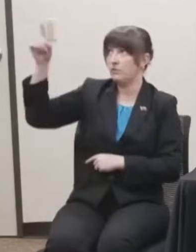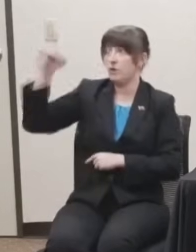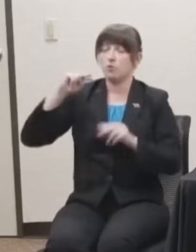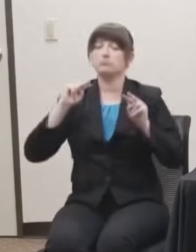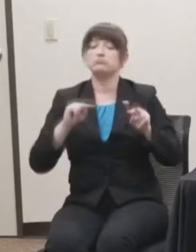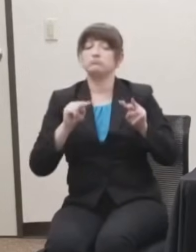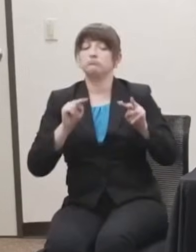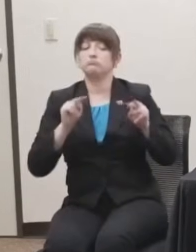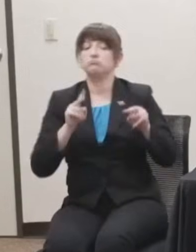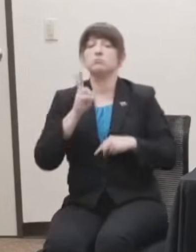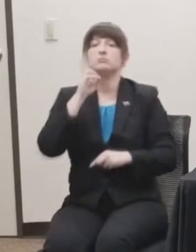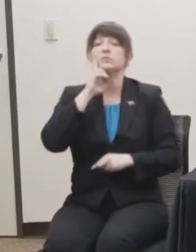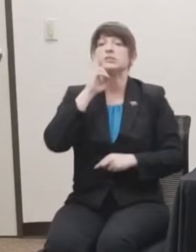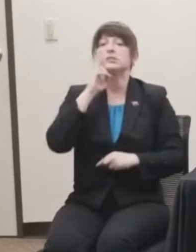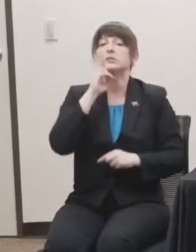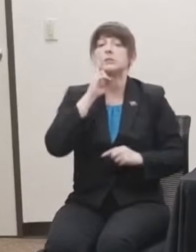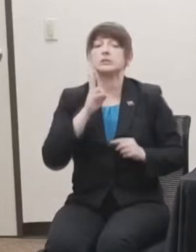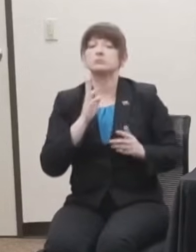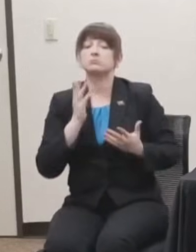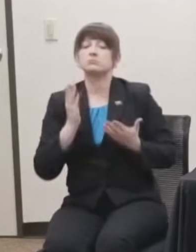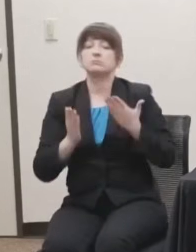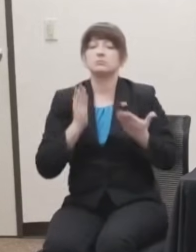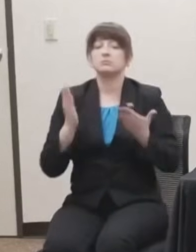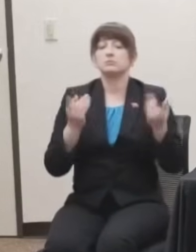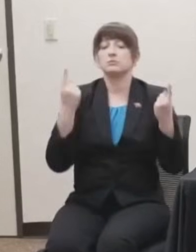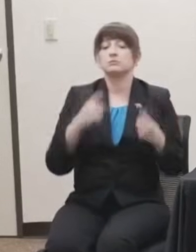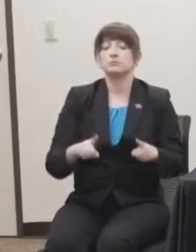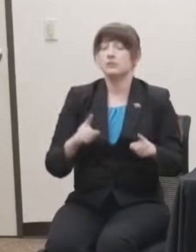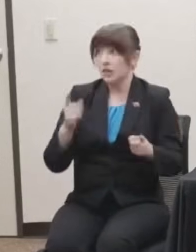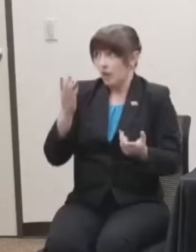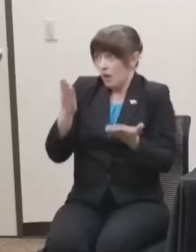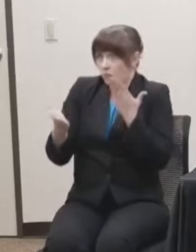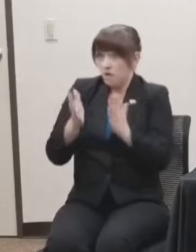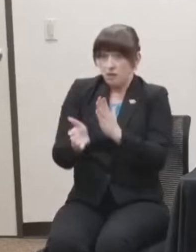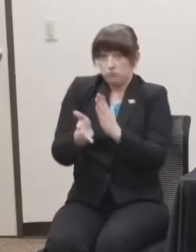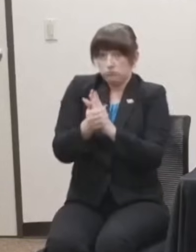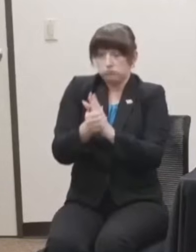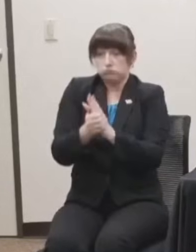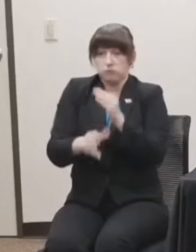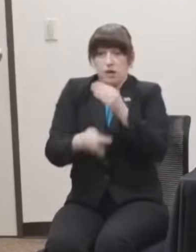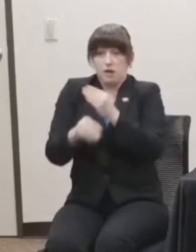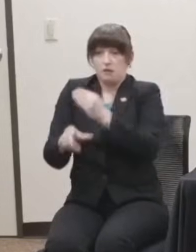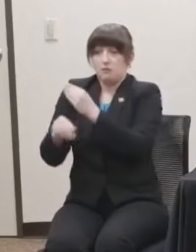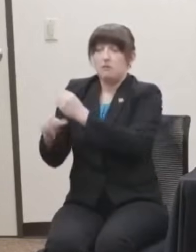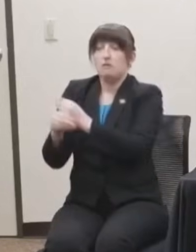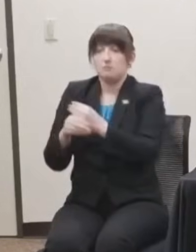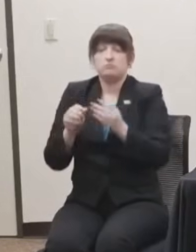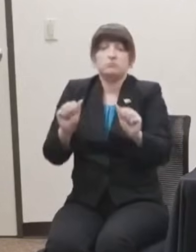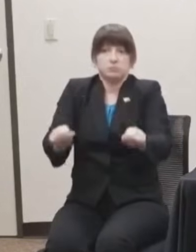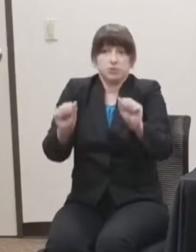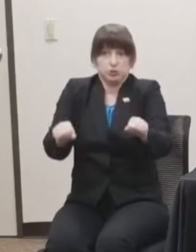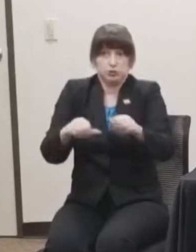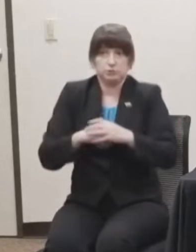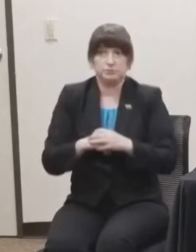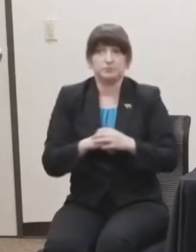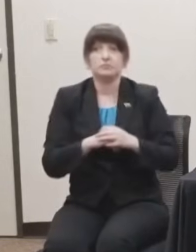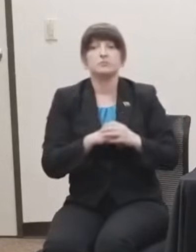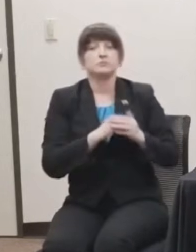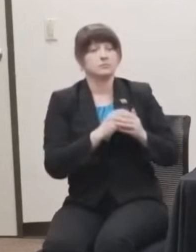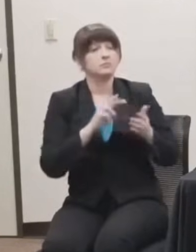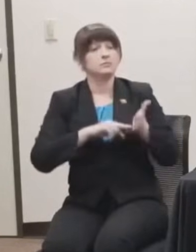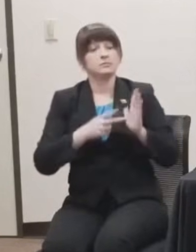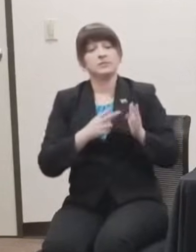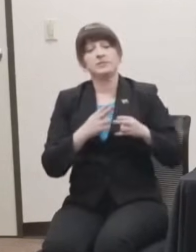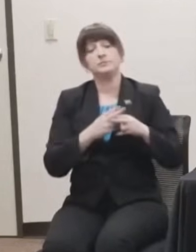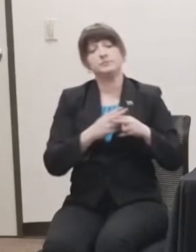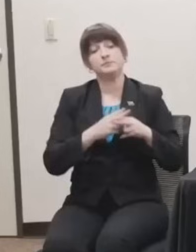in other counties before they may potentially expand that, the federal disaster declaration, to include other counties. So for now, local resources have